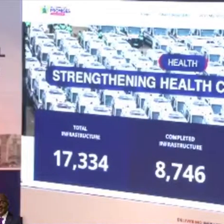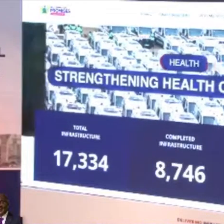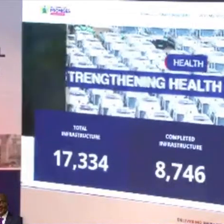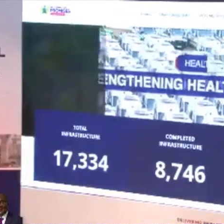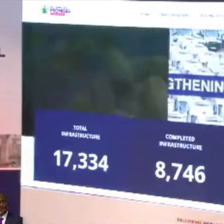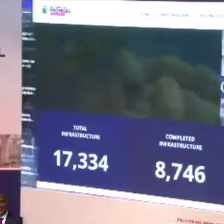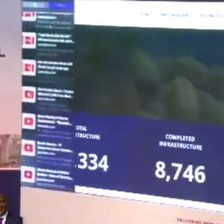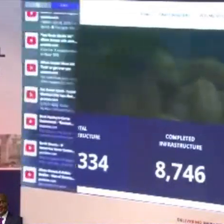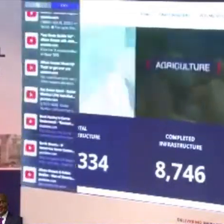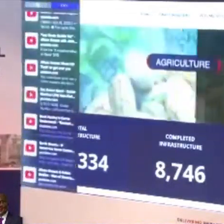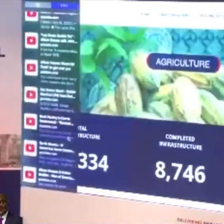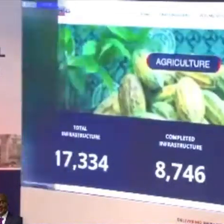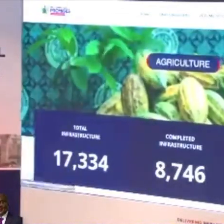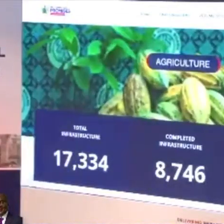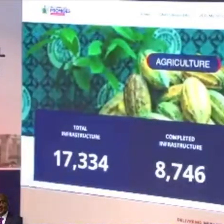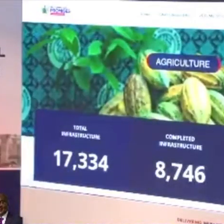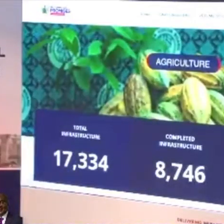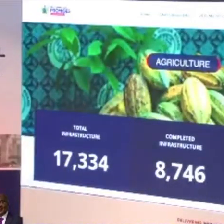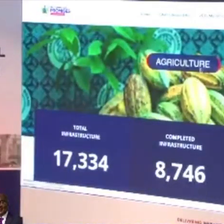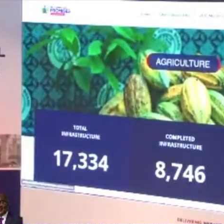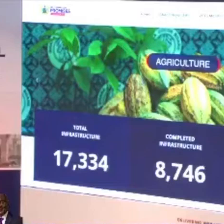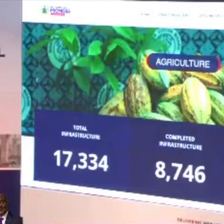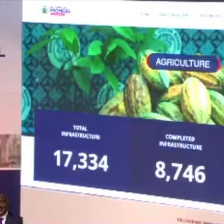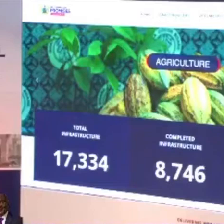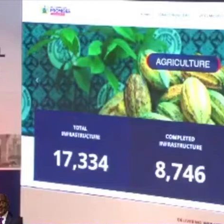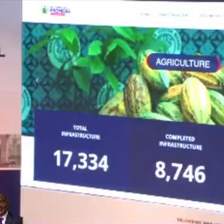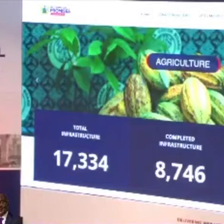17,334 projects. We've completed